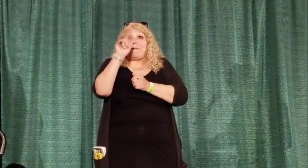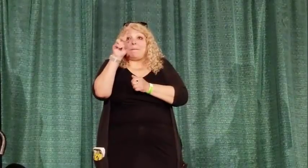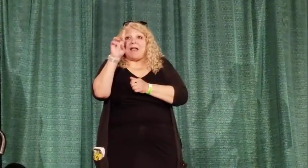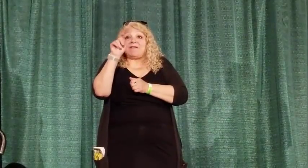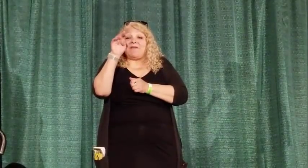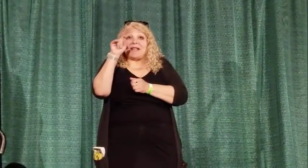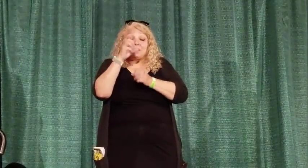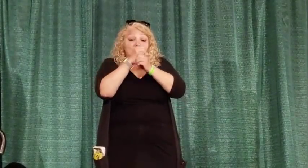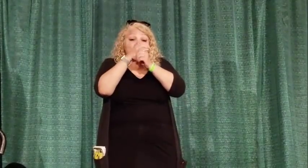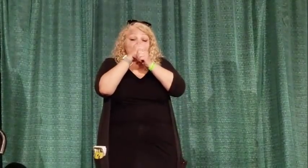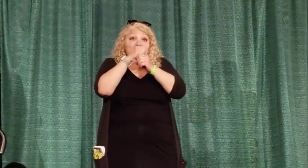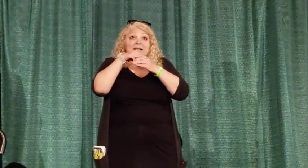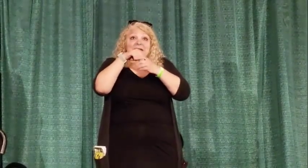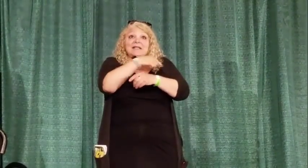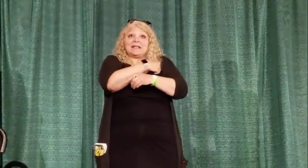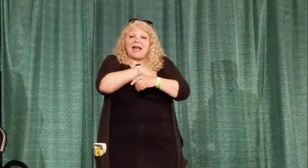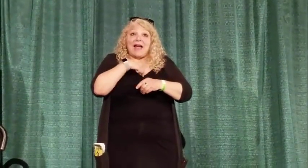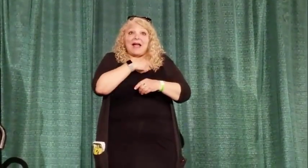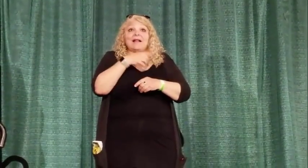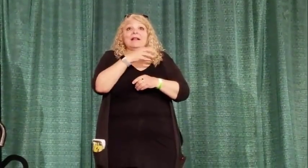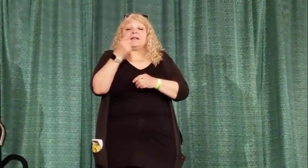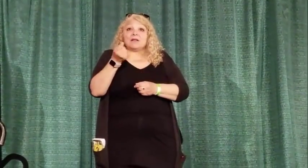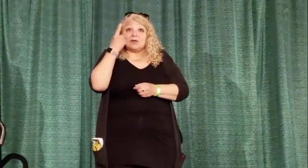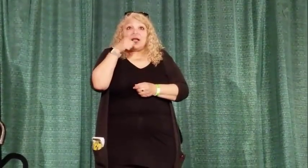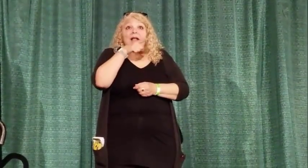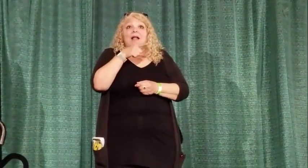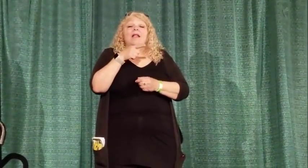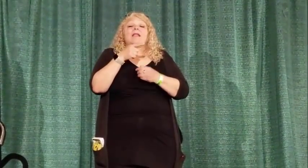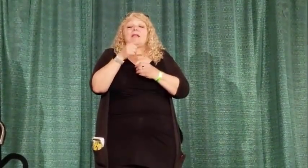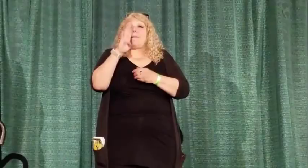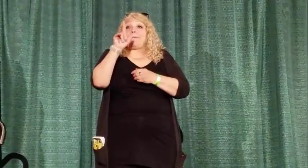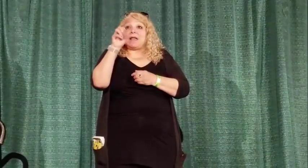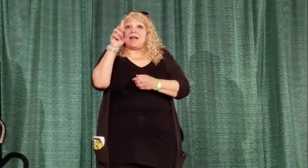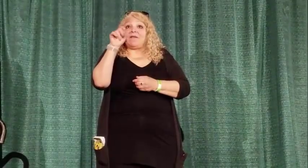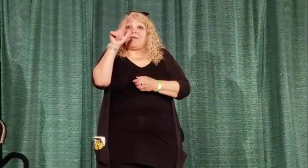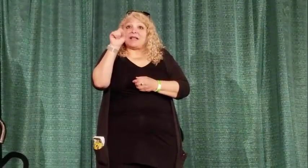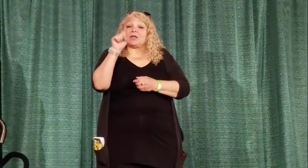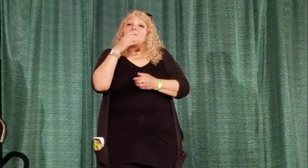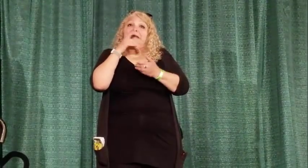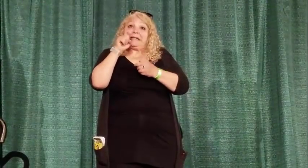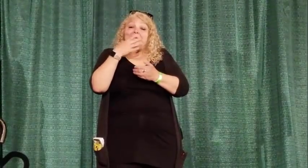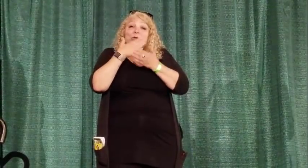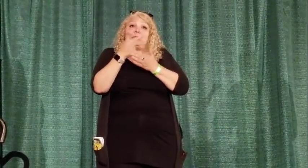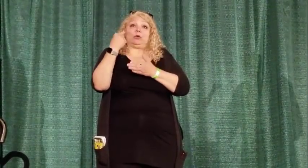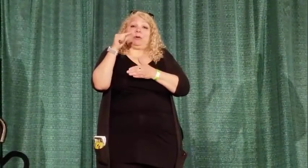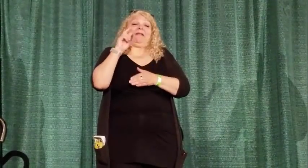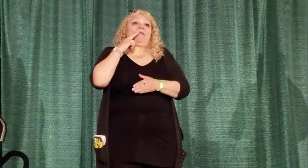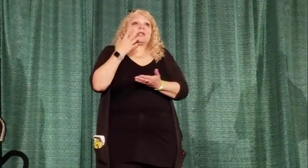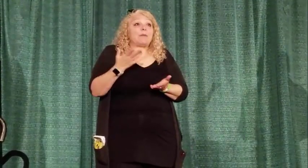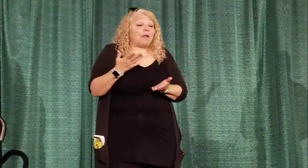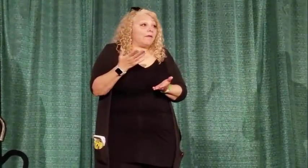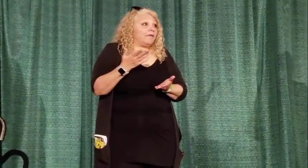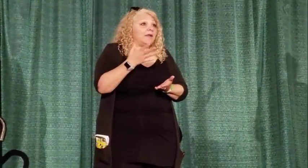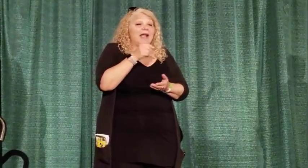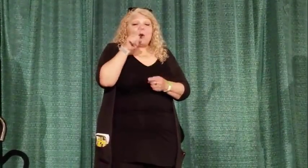the endothelial function, the stretching, the youthful effect of our blood vessels. The more vegetables we eat. And when you